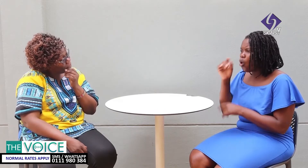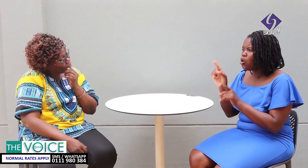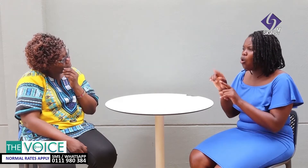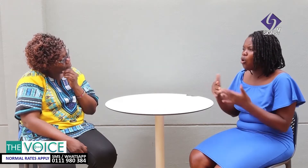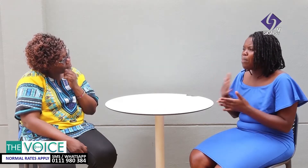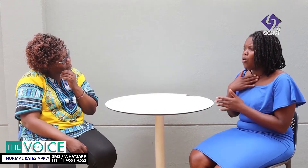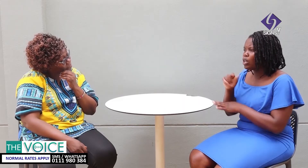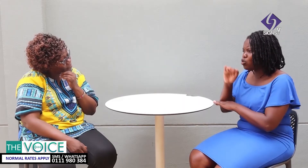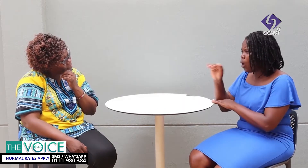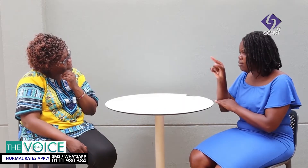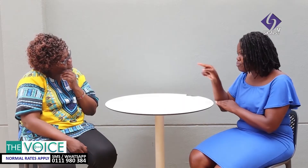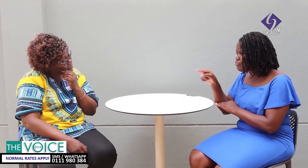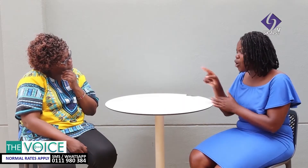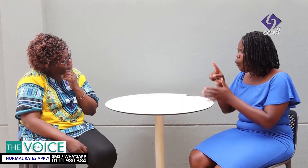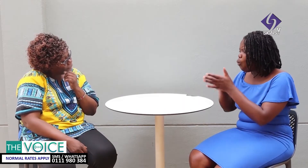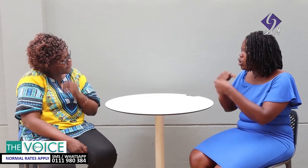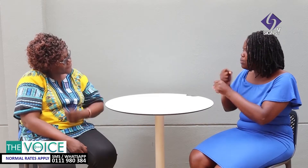a representative, CDF.